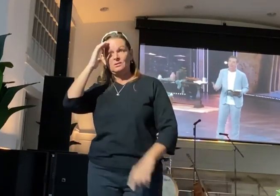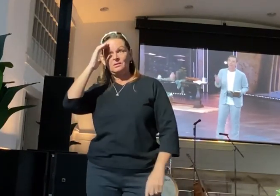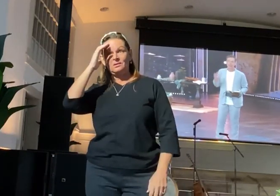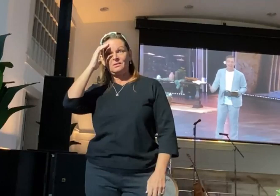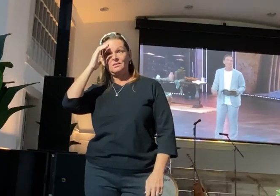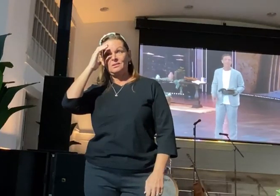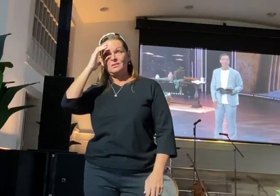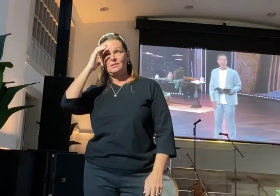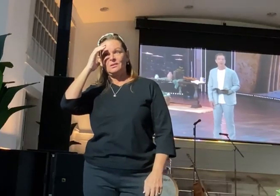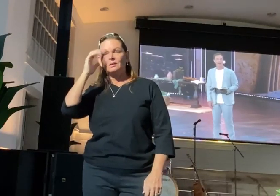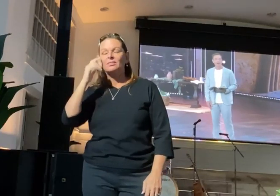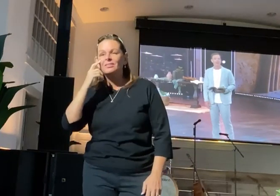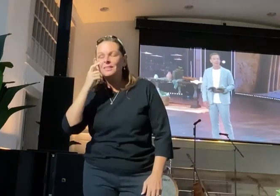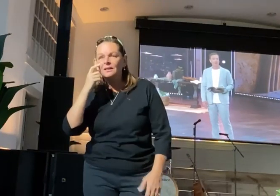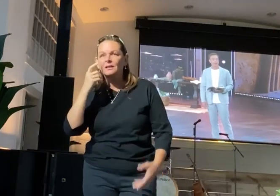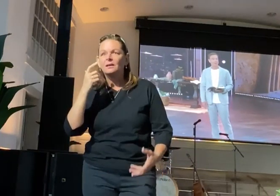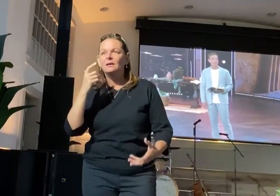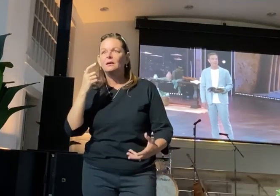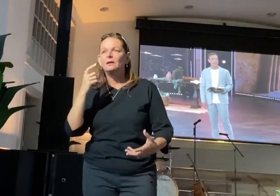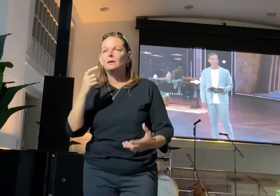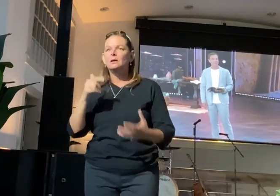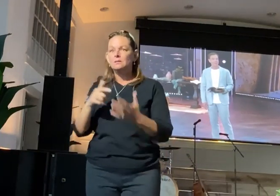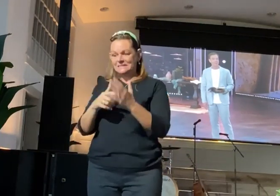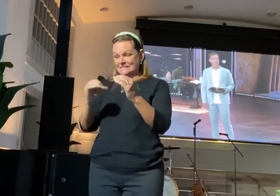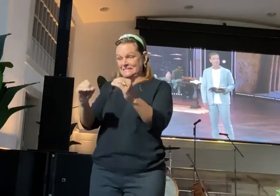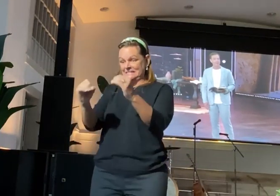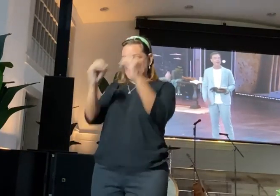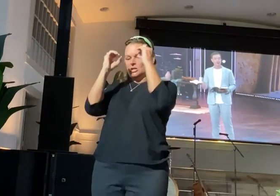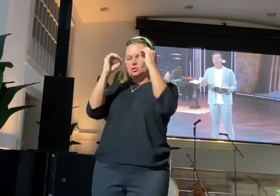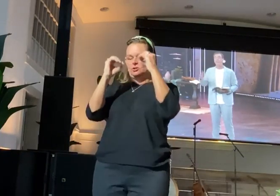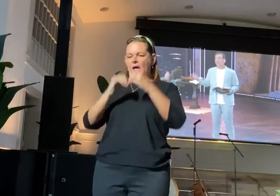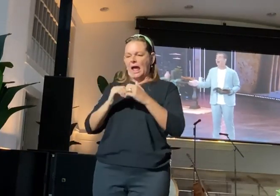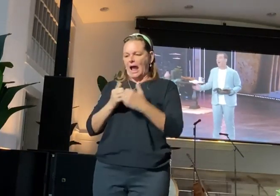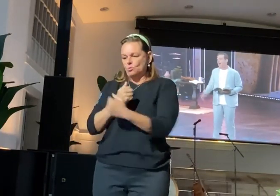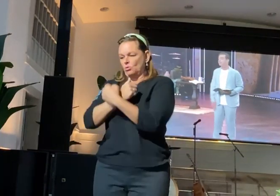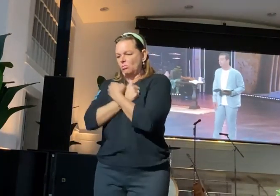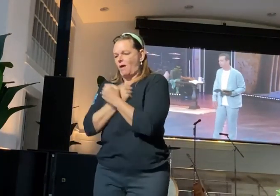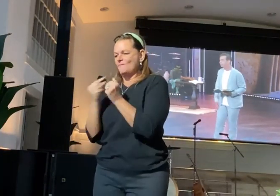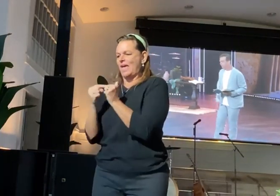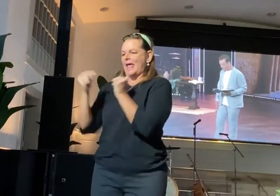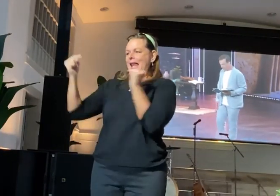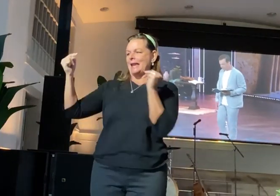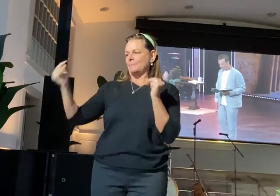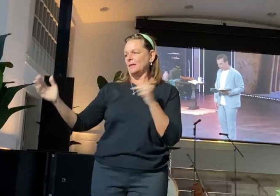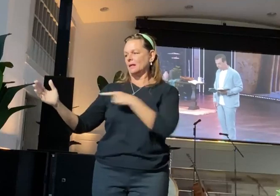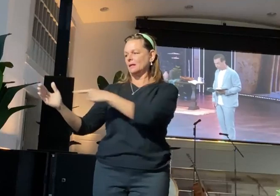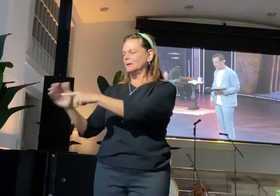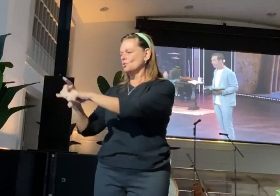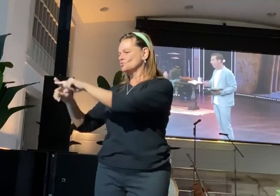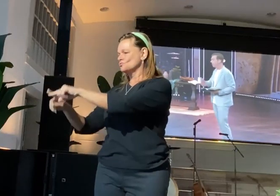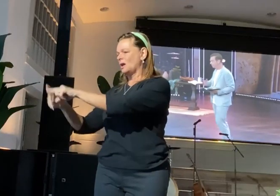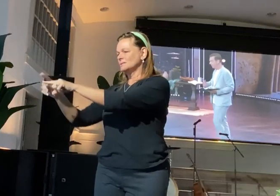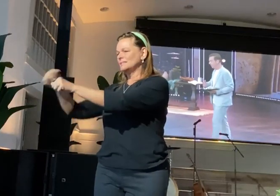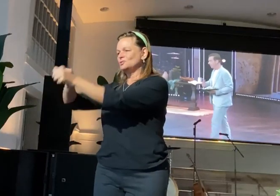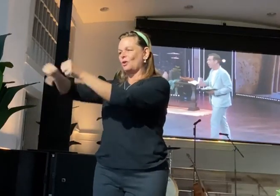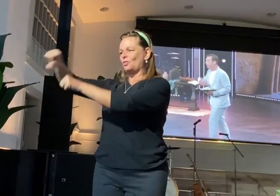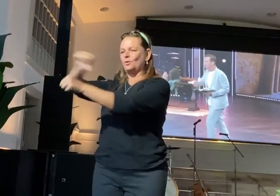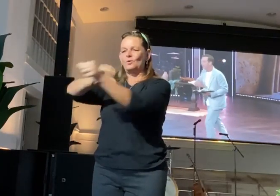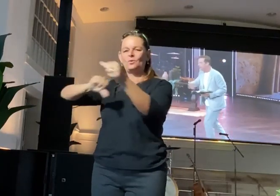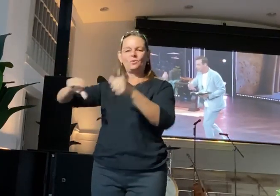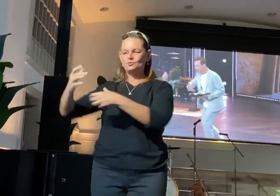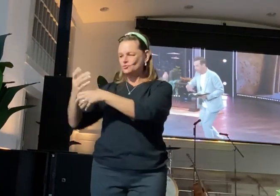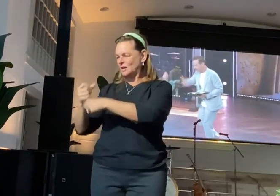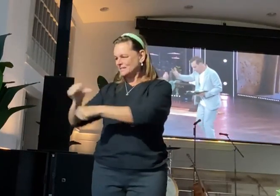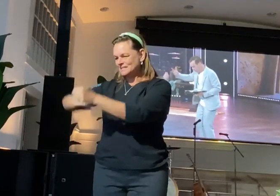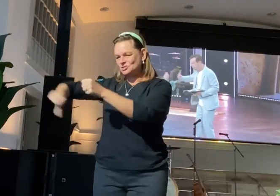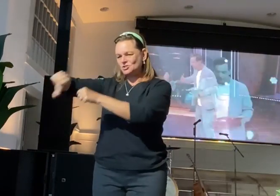in one of his final lessons, reminding us how to love our enemies. How to trust God. See, part of